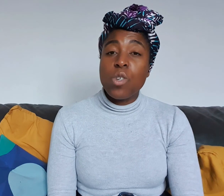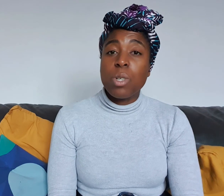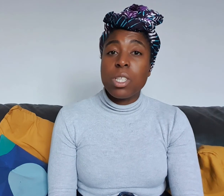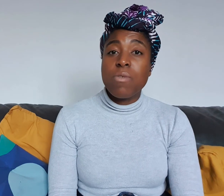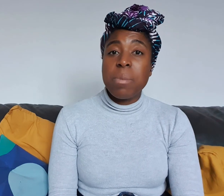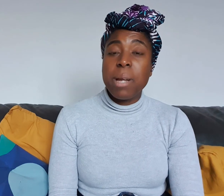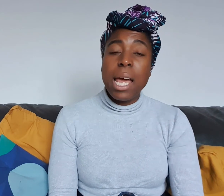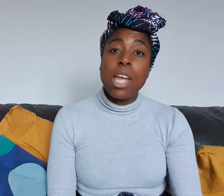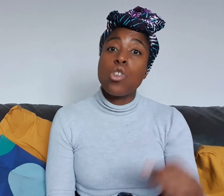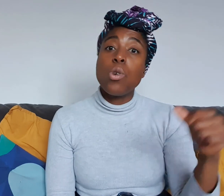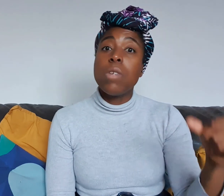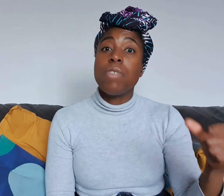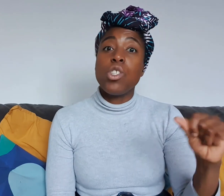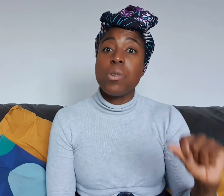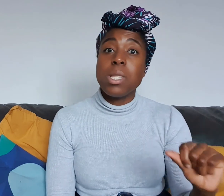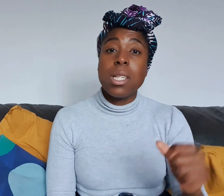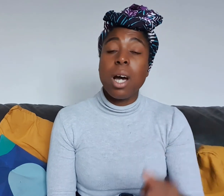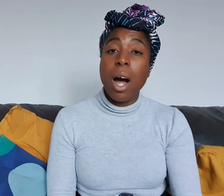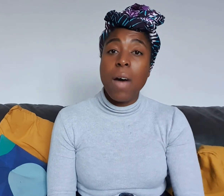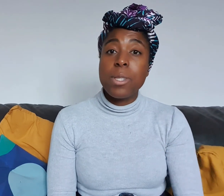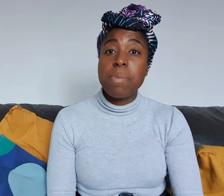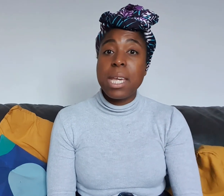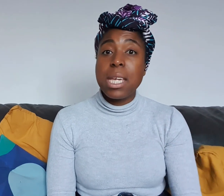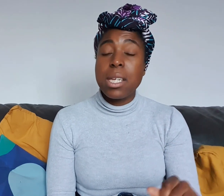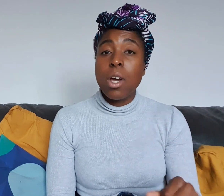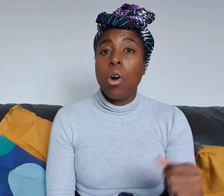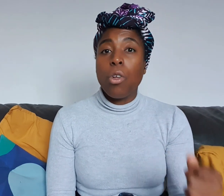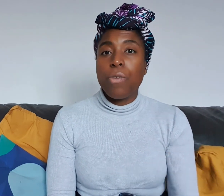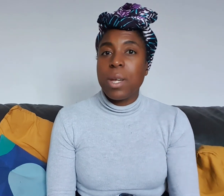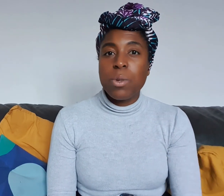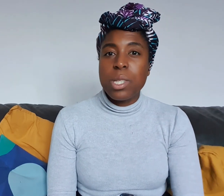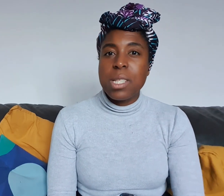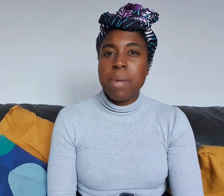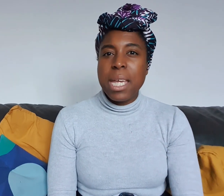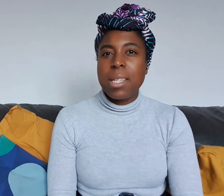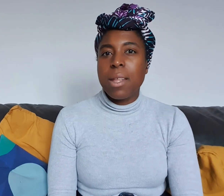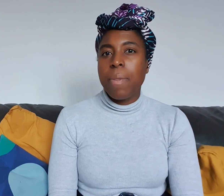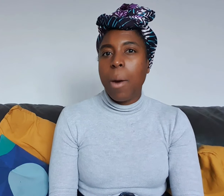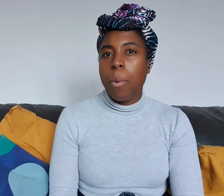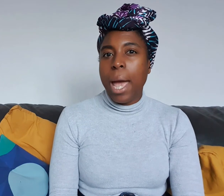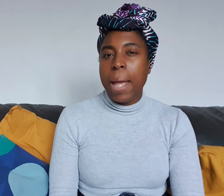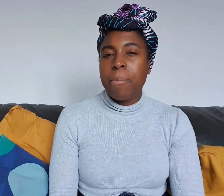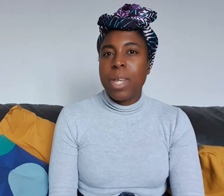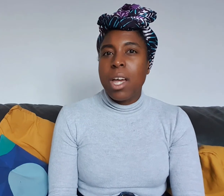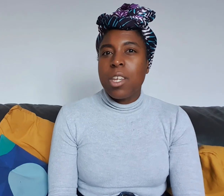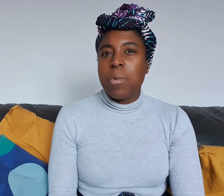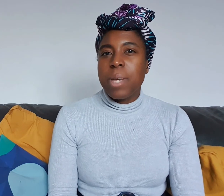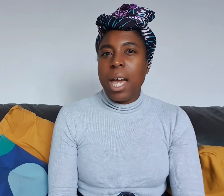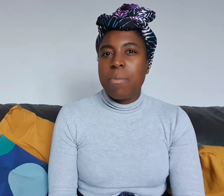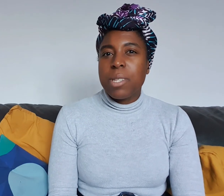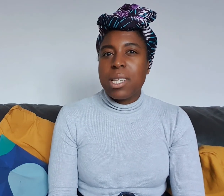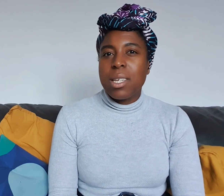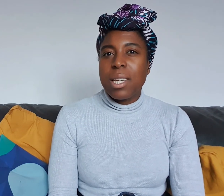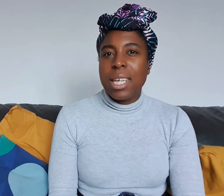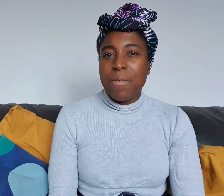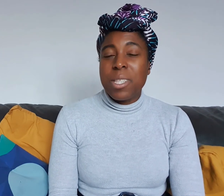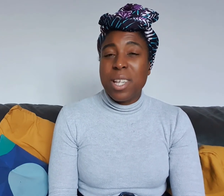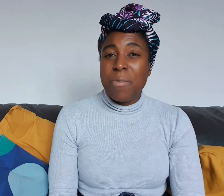want to replay, and you can reduce it to half speed or 3/4 speed, and then that way you'll be able to give yourself the